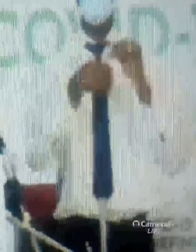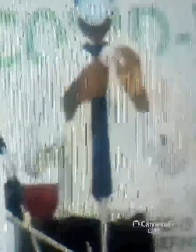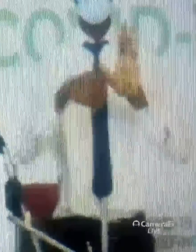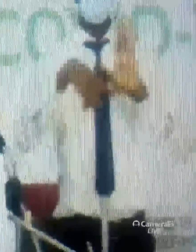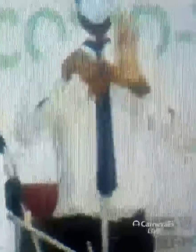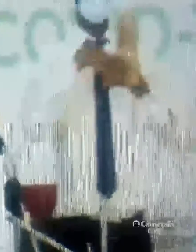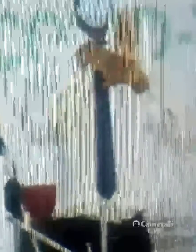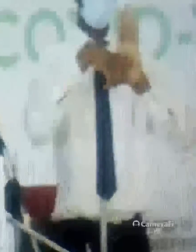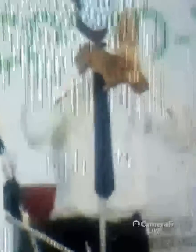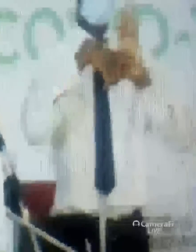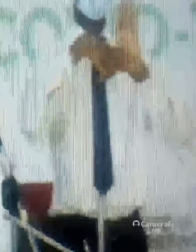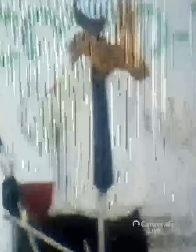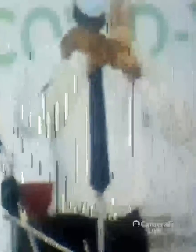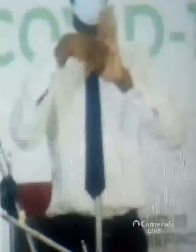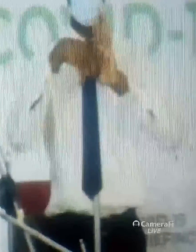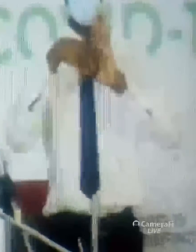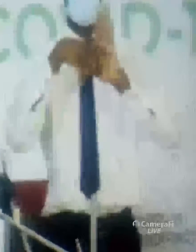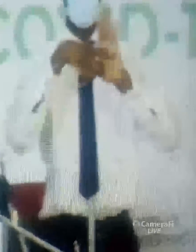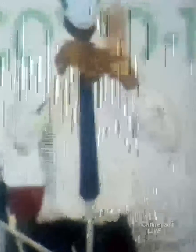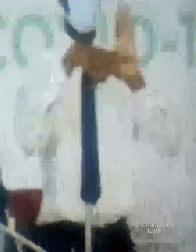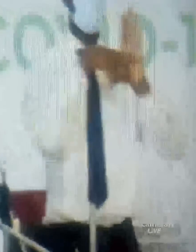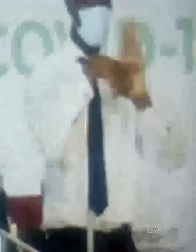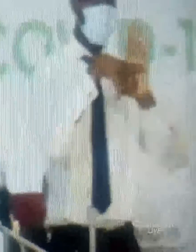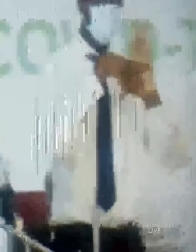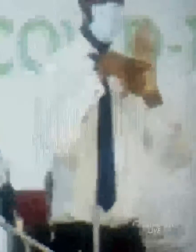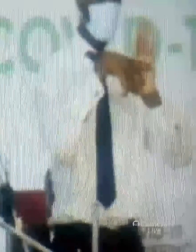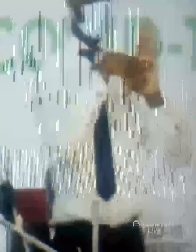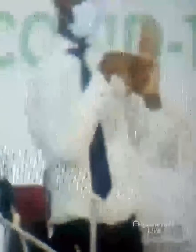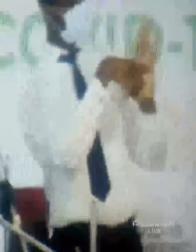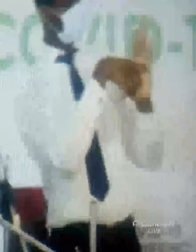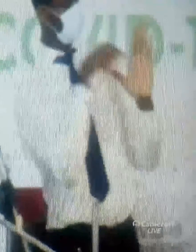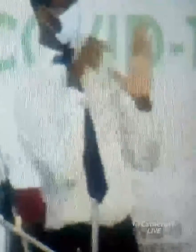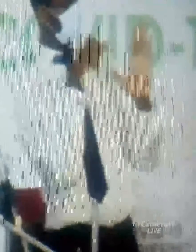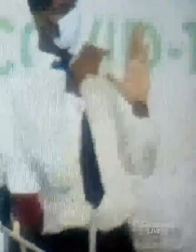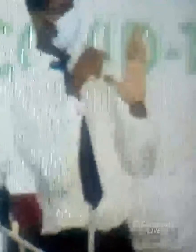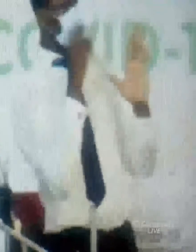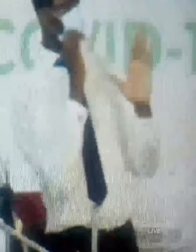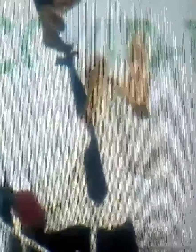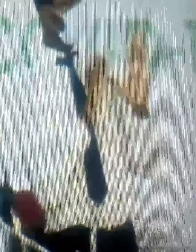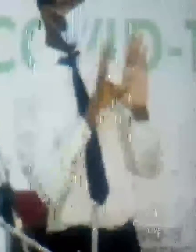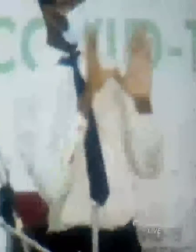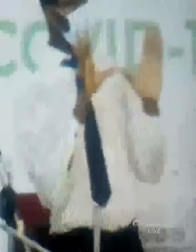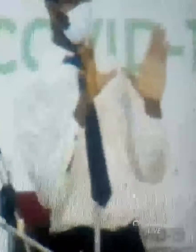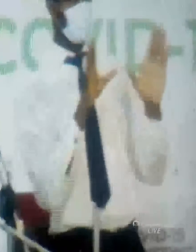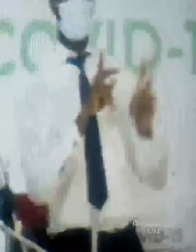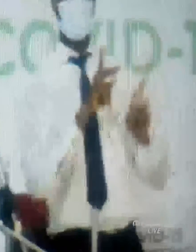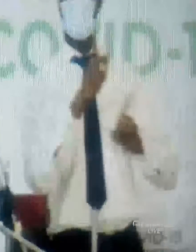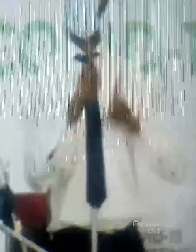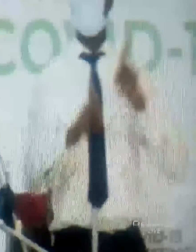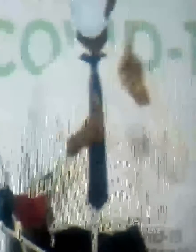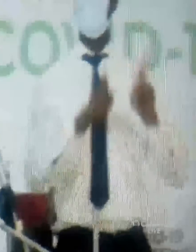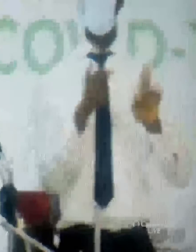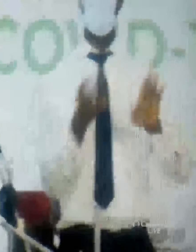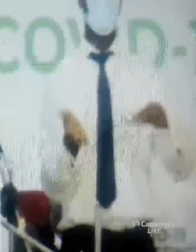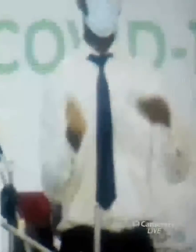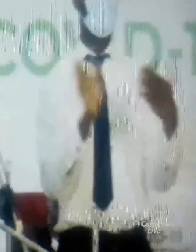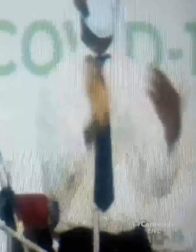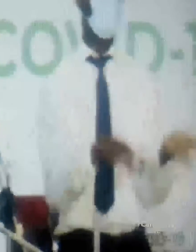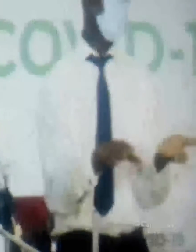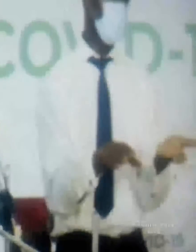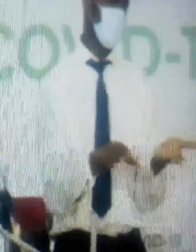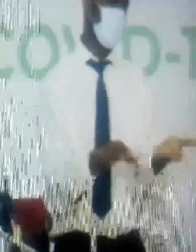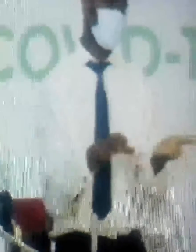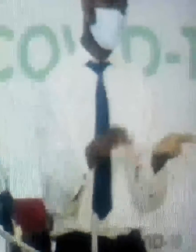impact, of course, the one that is very obvious is mortality and